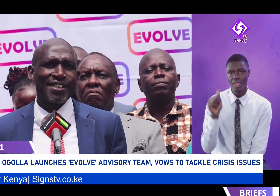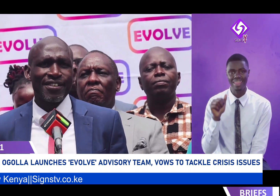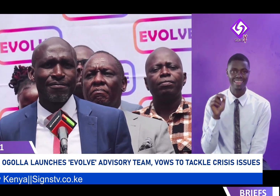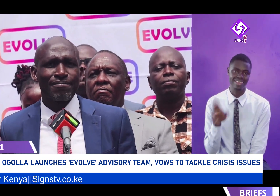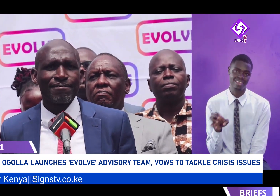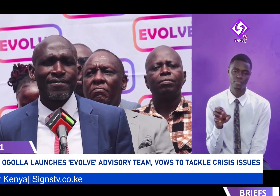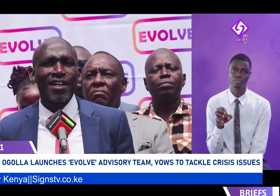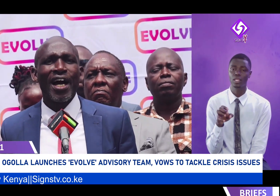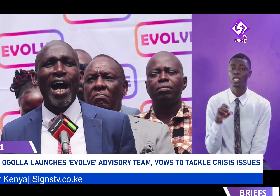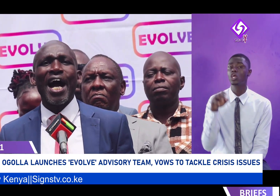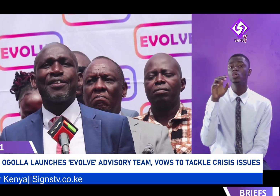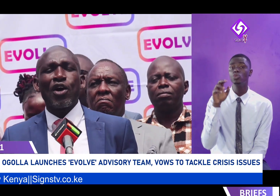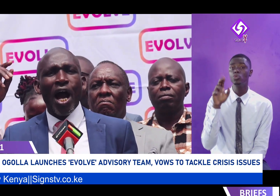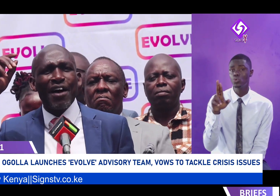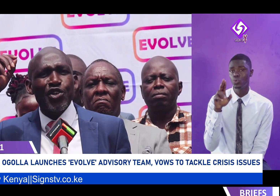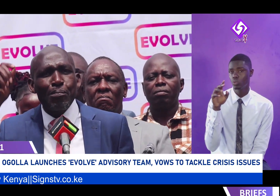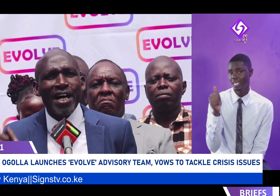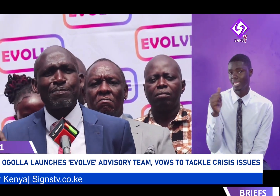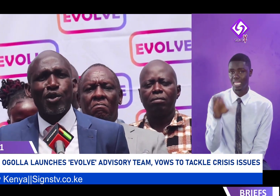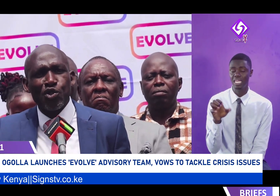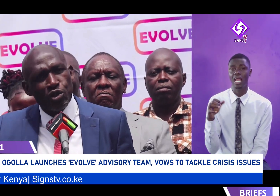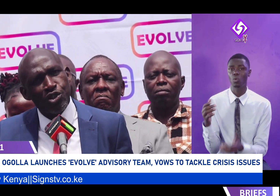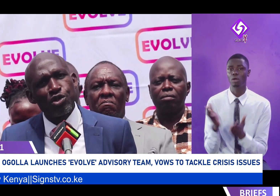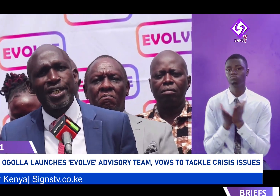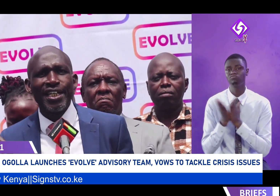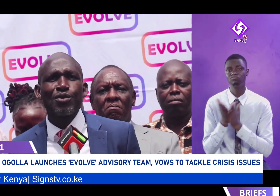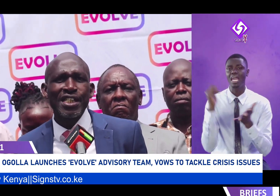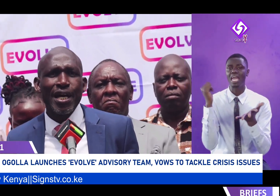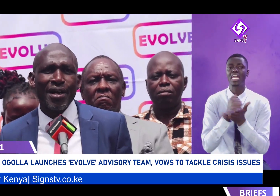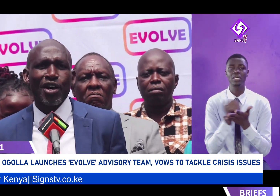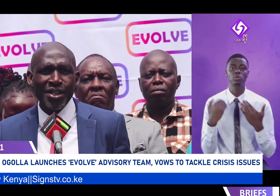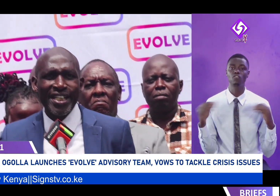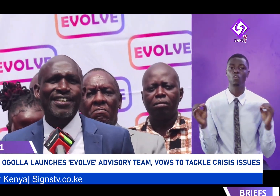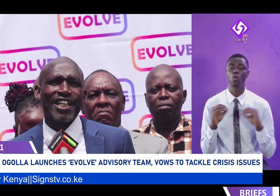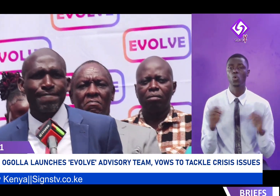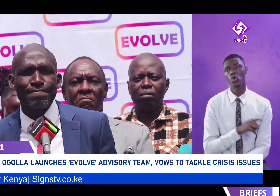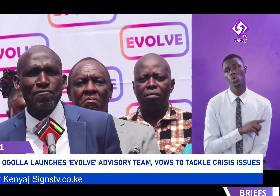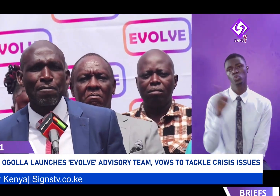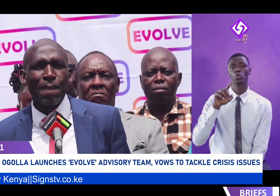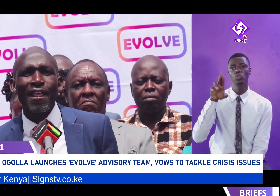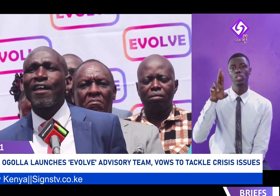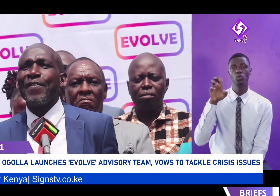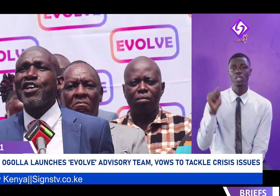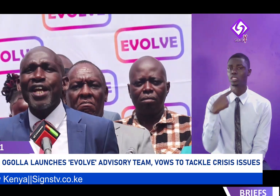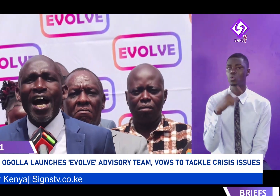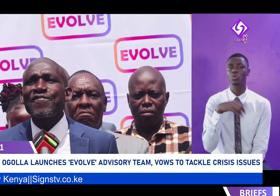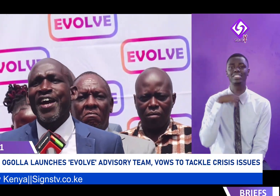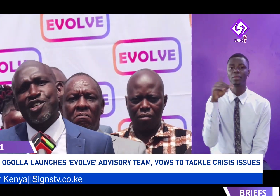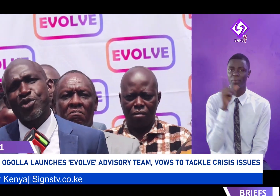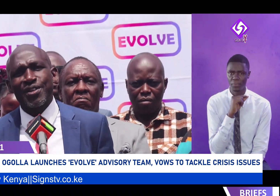maid. And they have no passport to go to UAE to see their brother who is dead there. They don't have fare to go